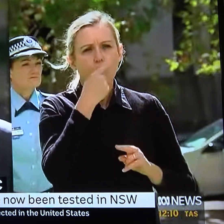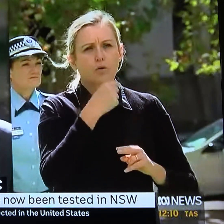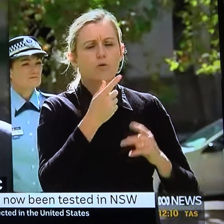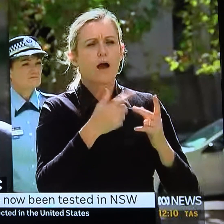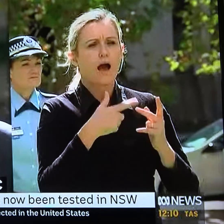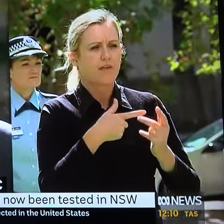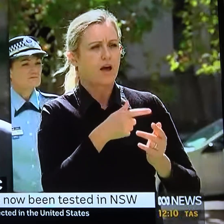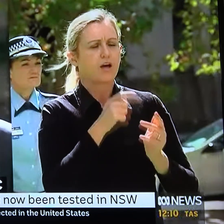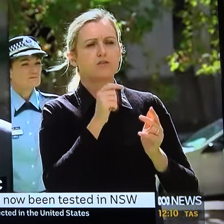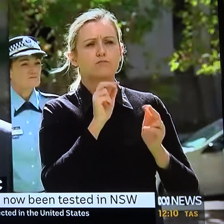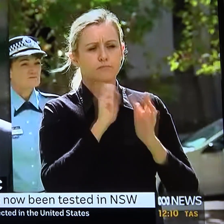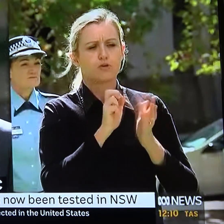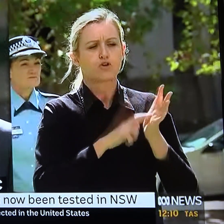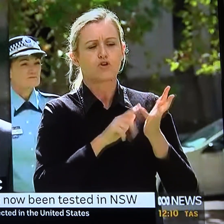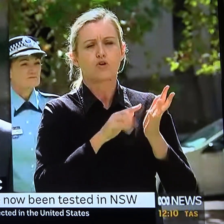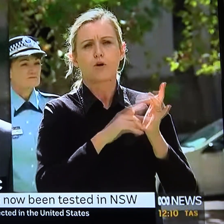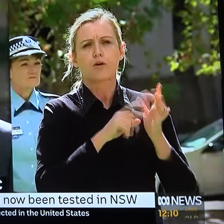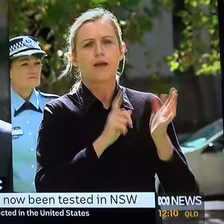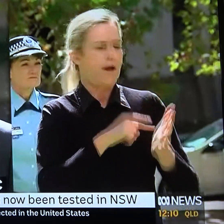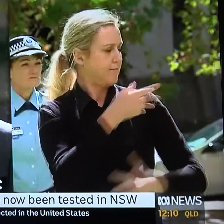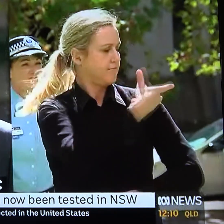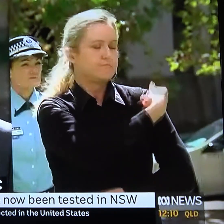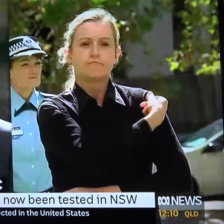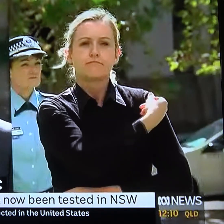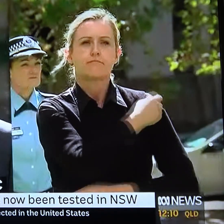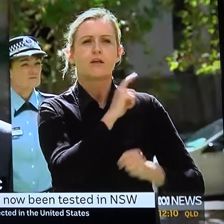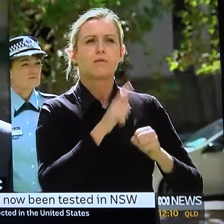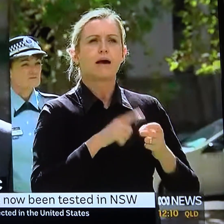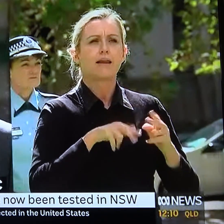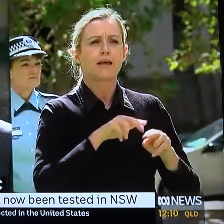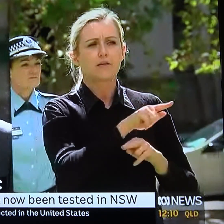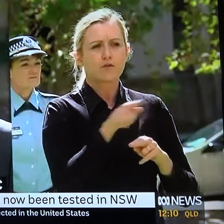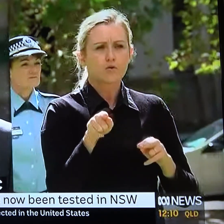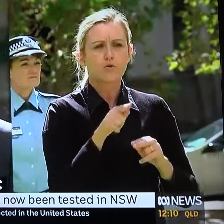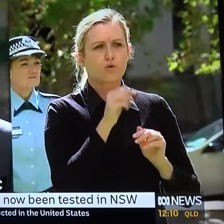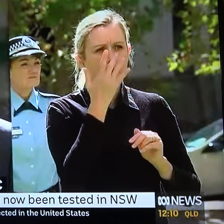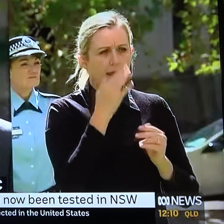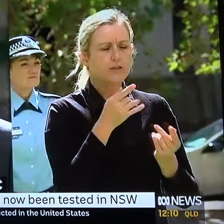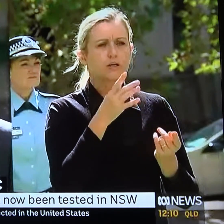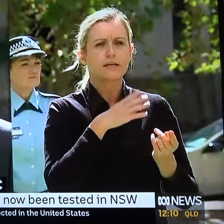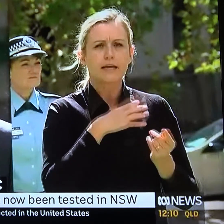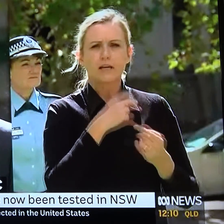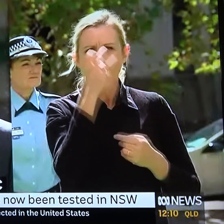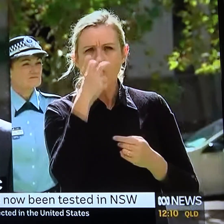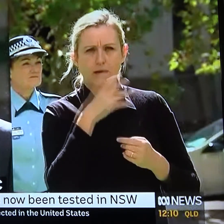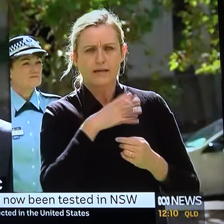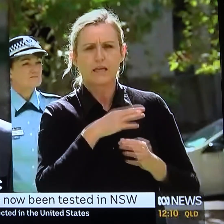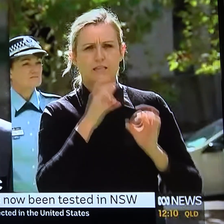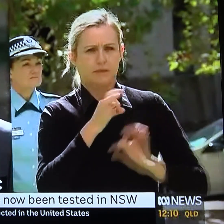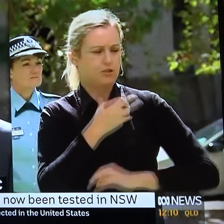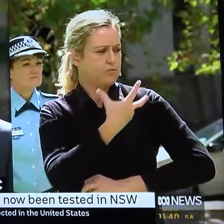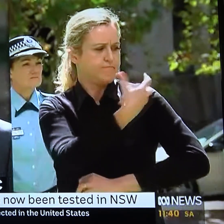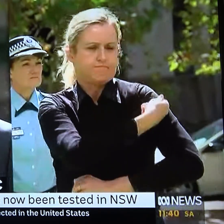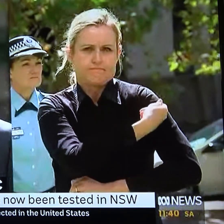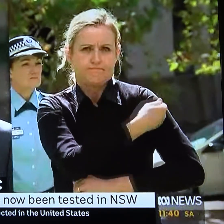older, and certainly flu shots to keep your immune system up. Obviously, if your immune system drops